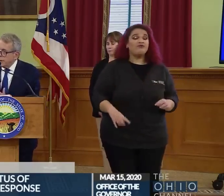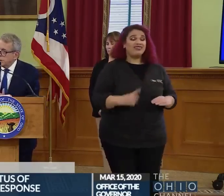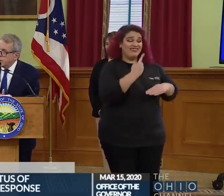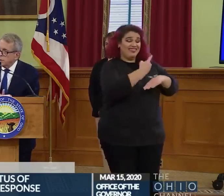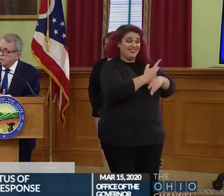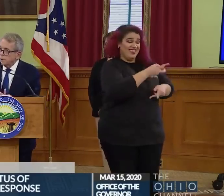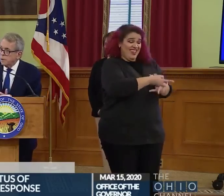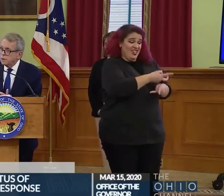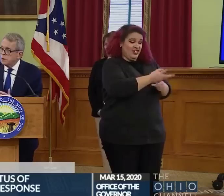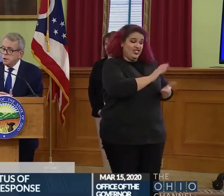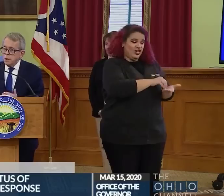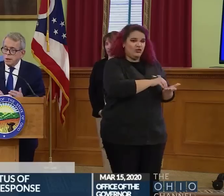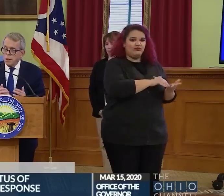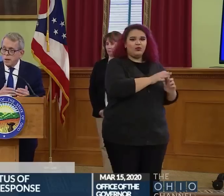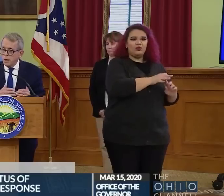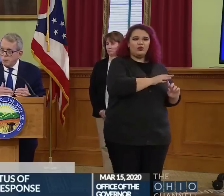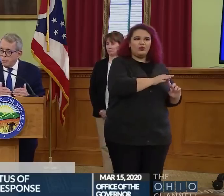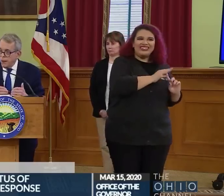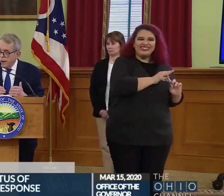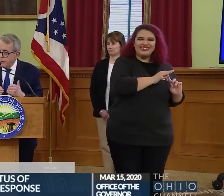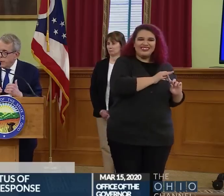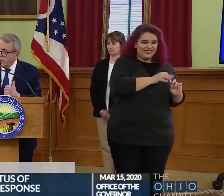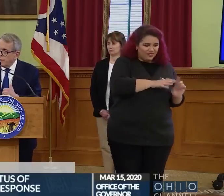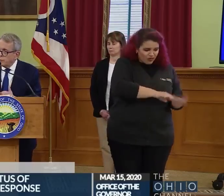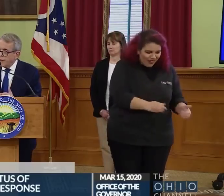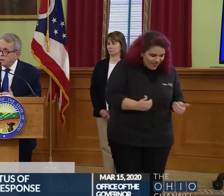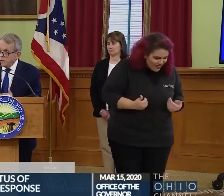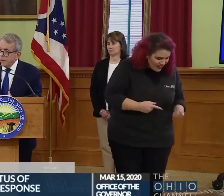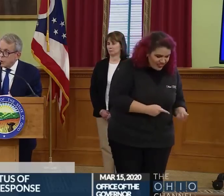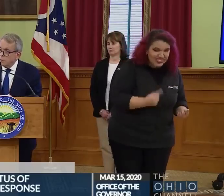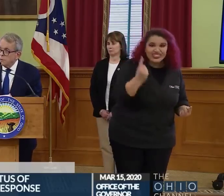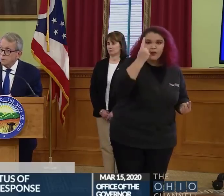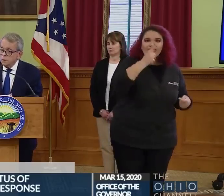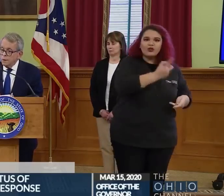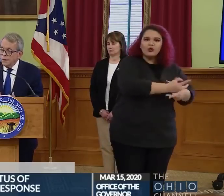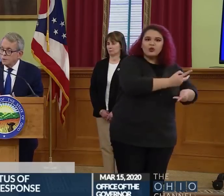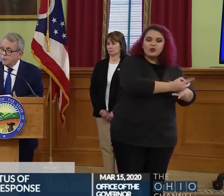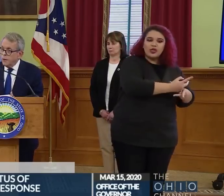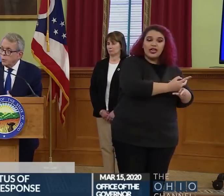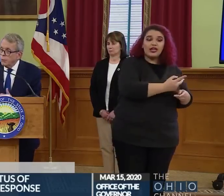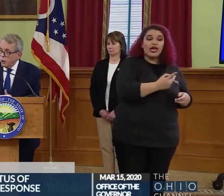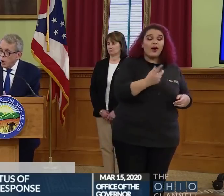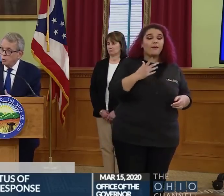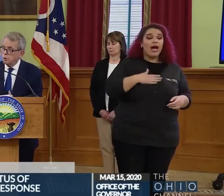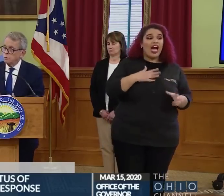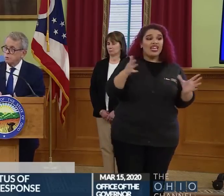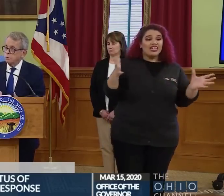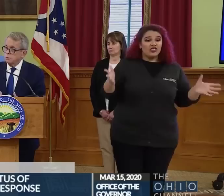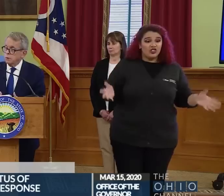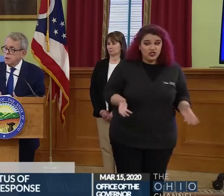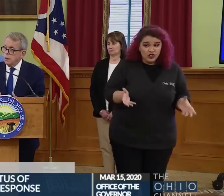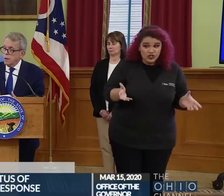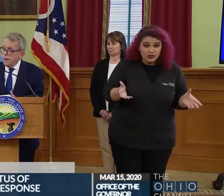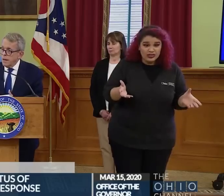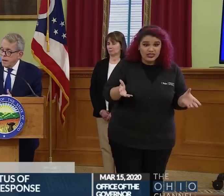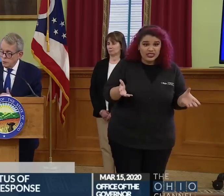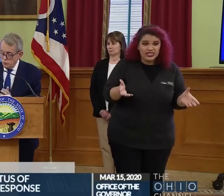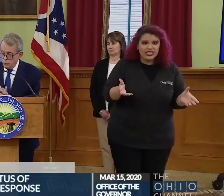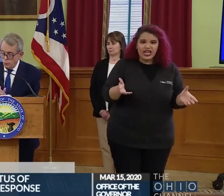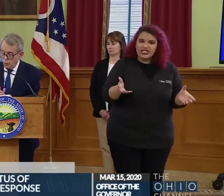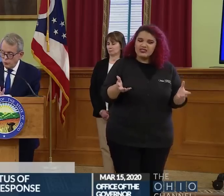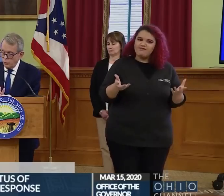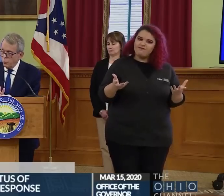Somebody has to take care of these kids. And what I've tried to signal is that they will be closed.